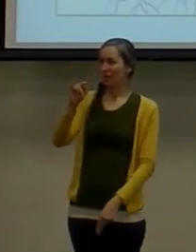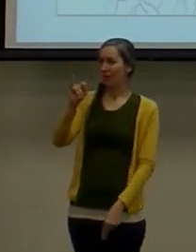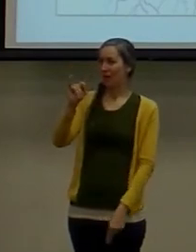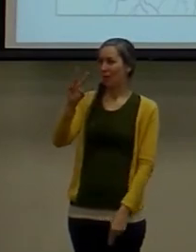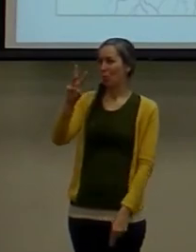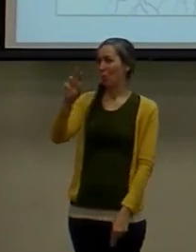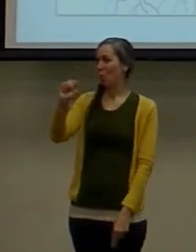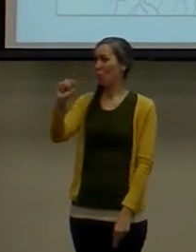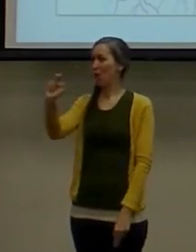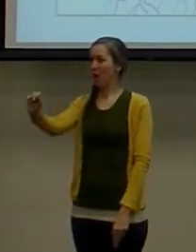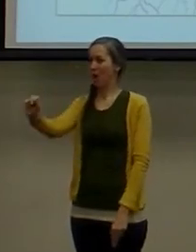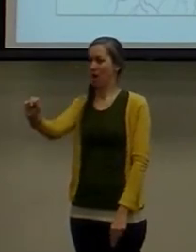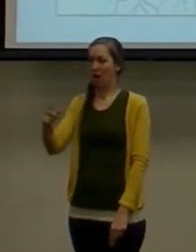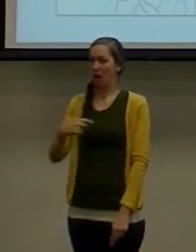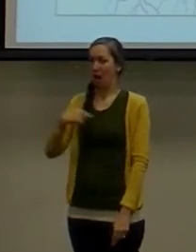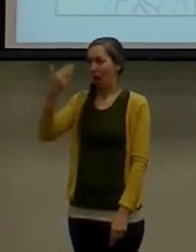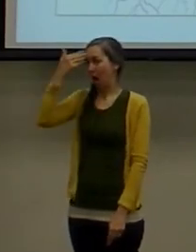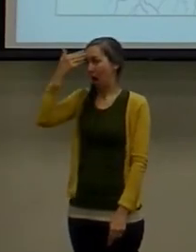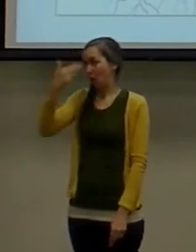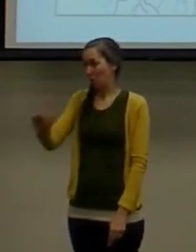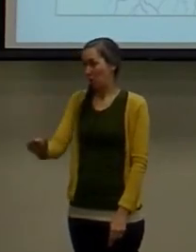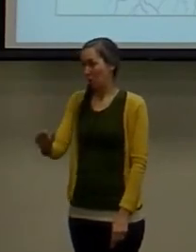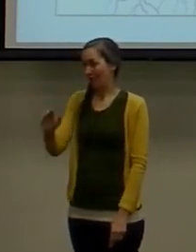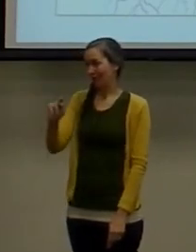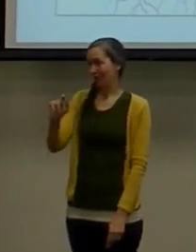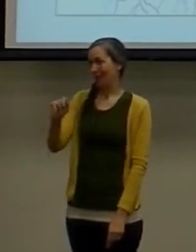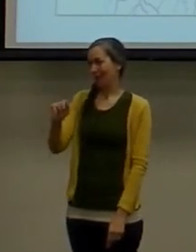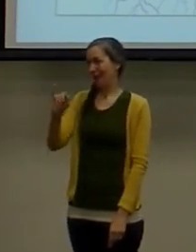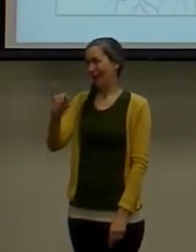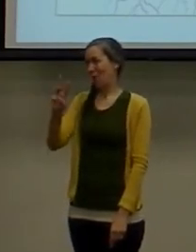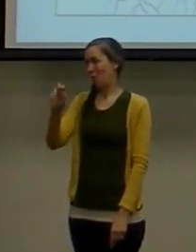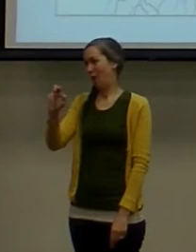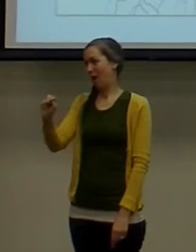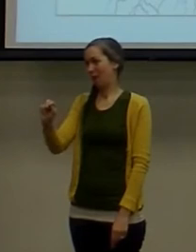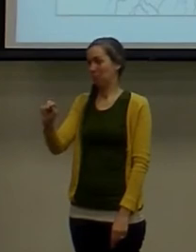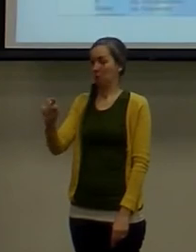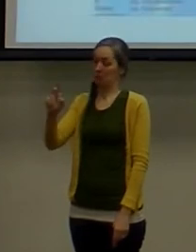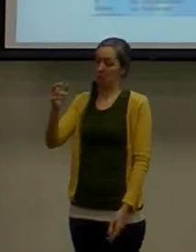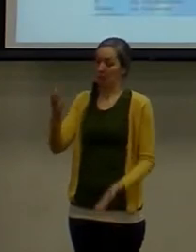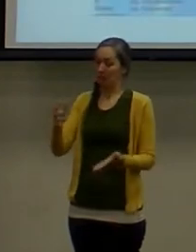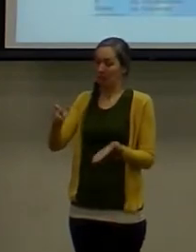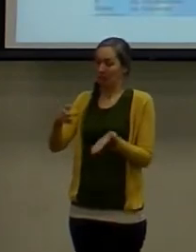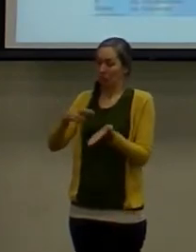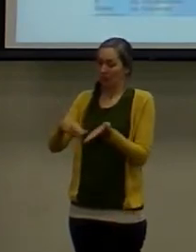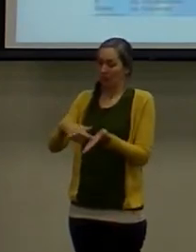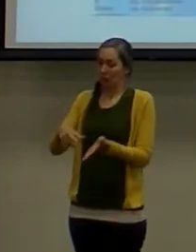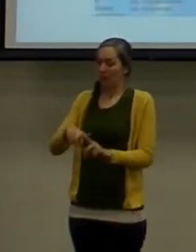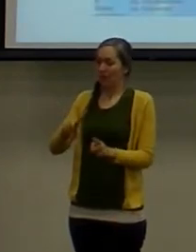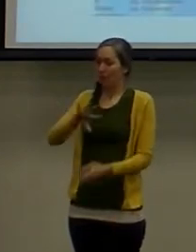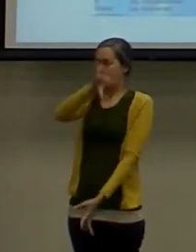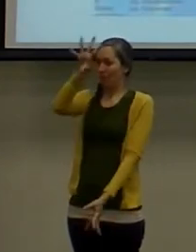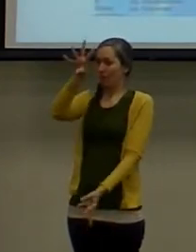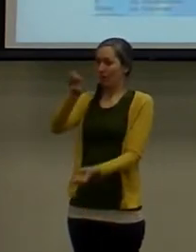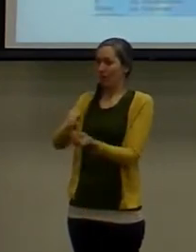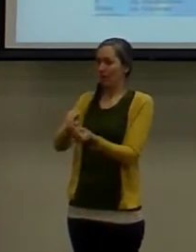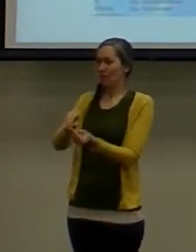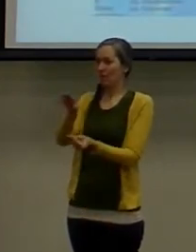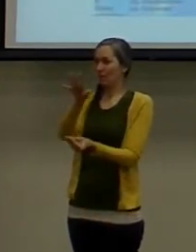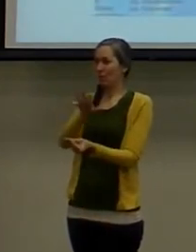Taiwan, I'm not sure. You have to do research on that. But all together, we have almost 100 million people.